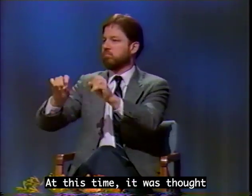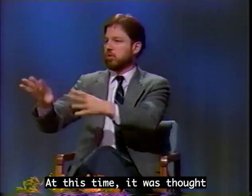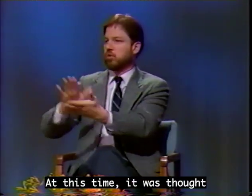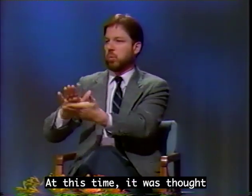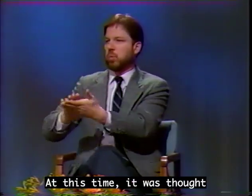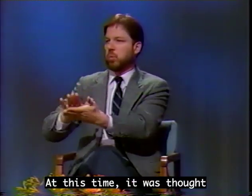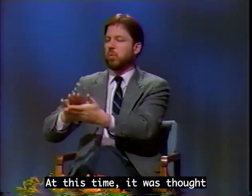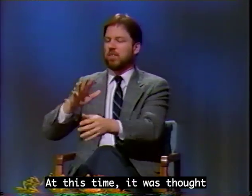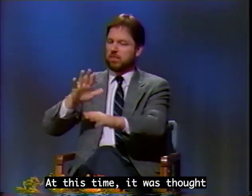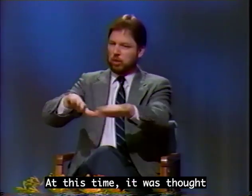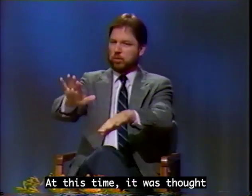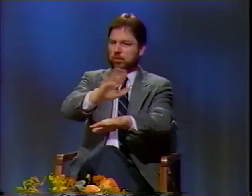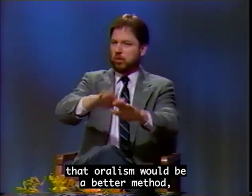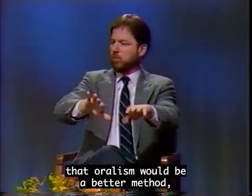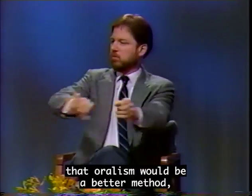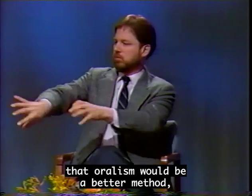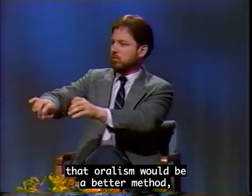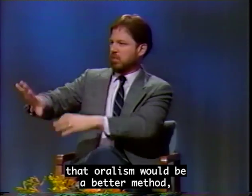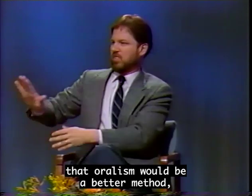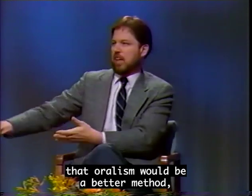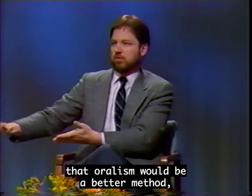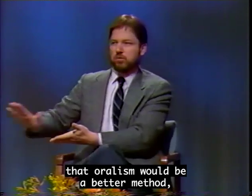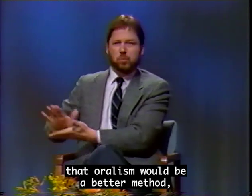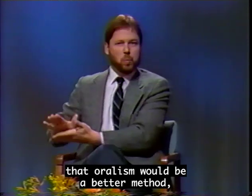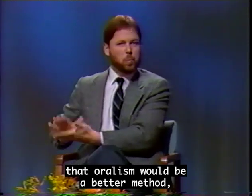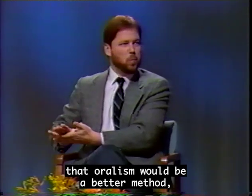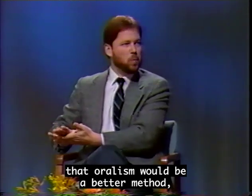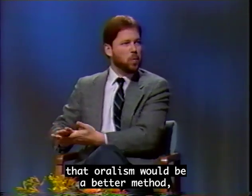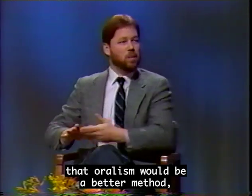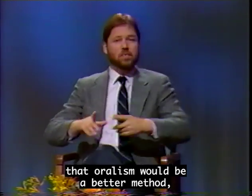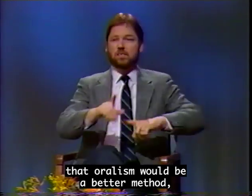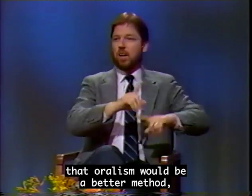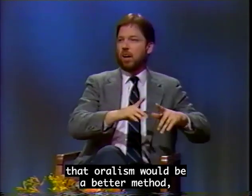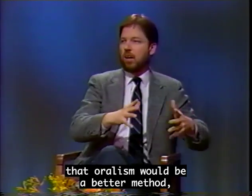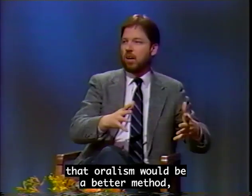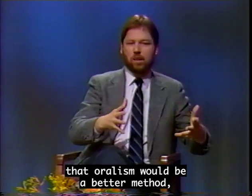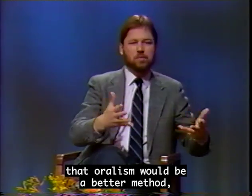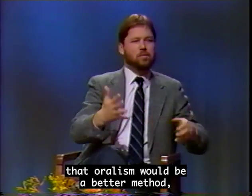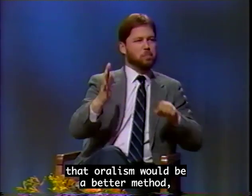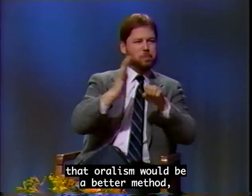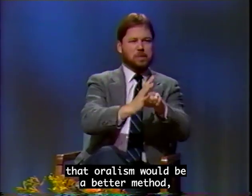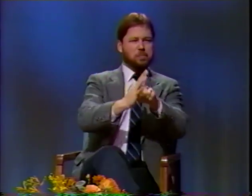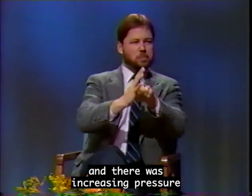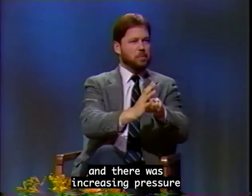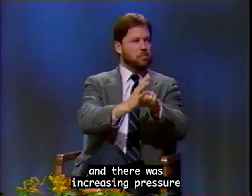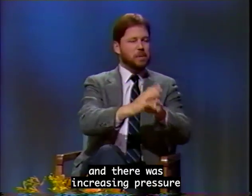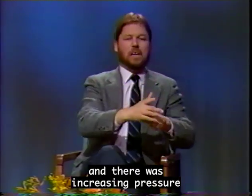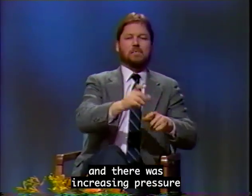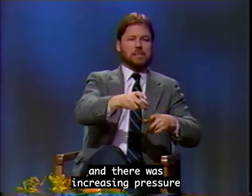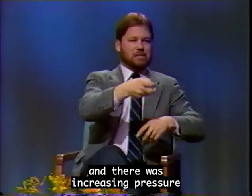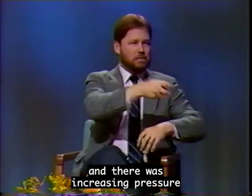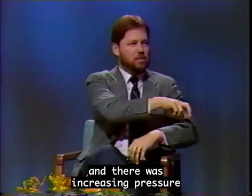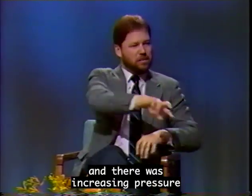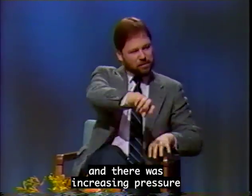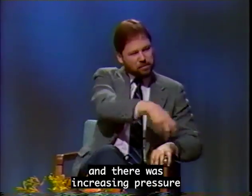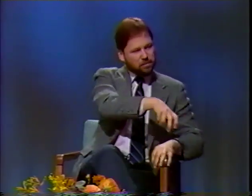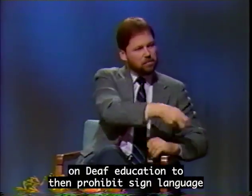at this time, it was thought that oralism would be a better method, and there was increasing pressure